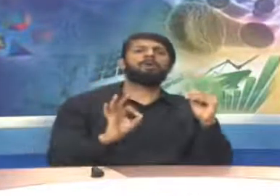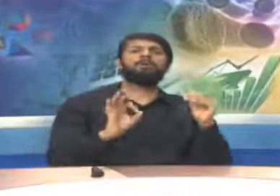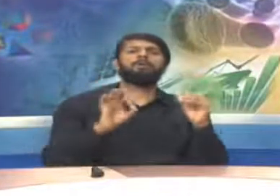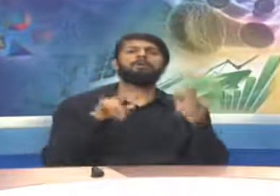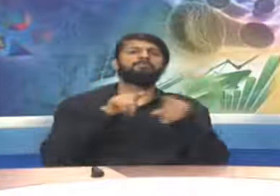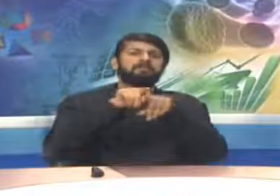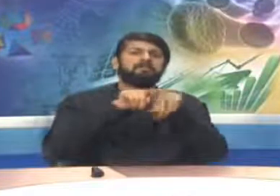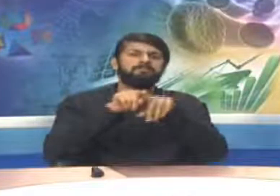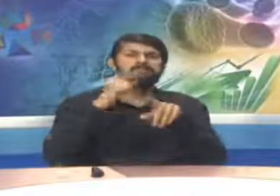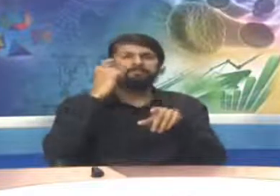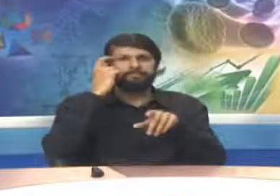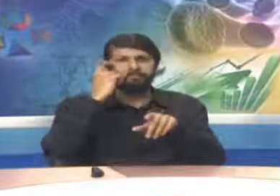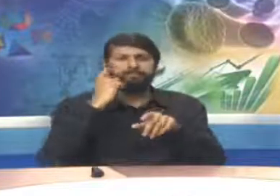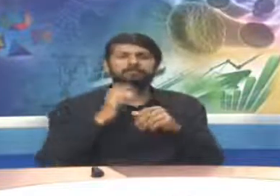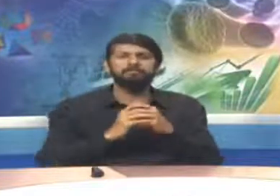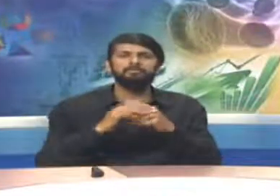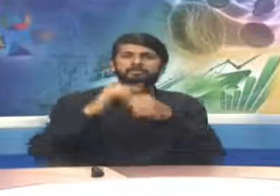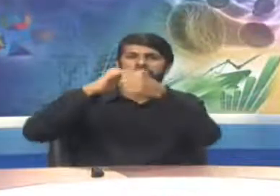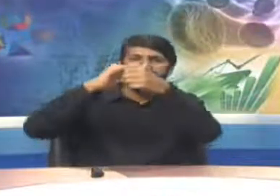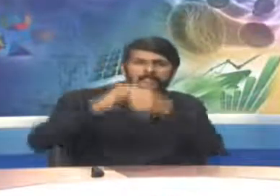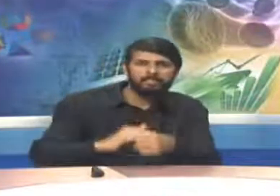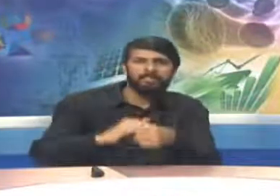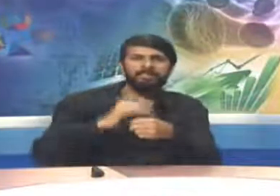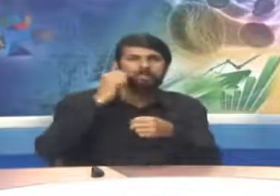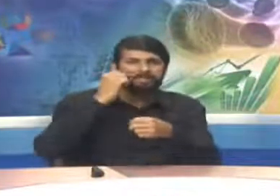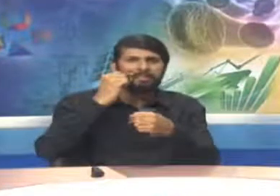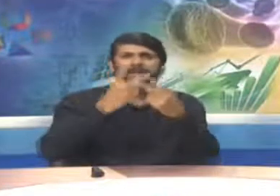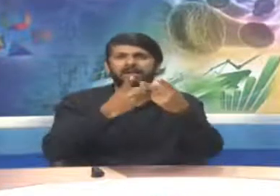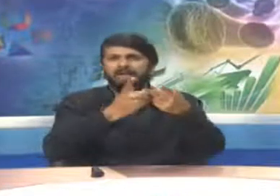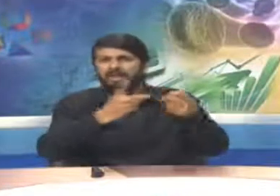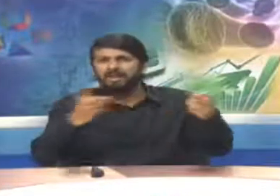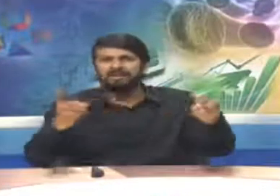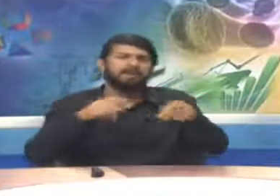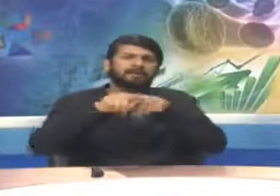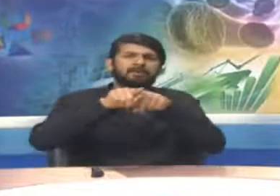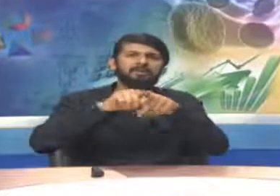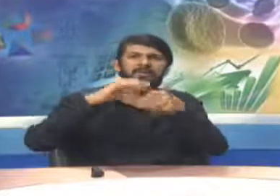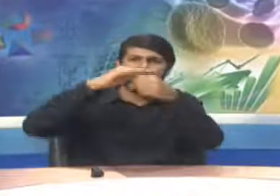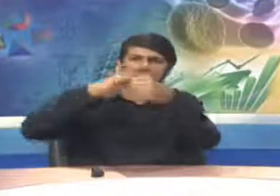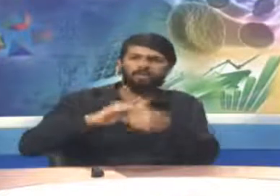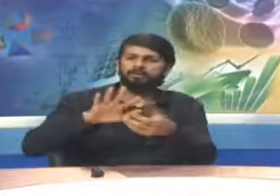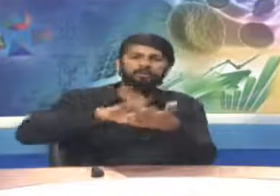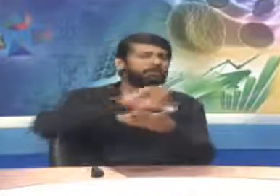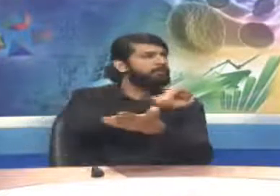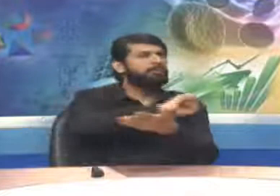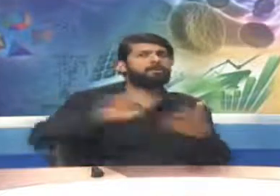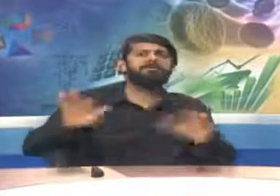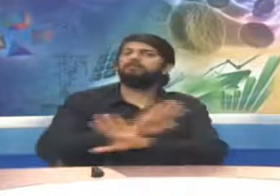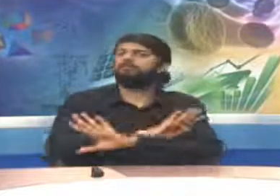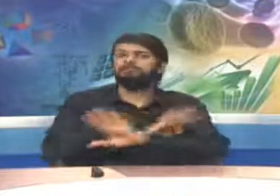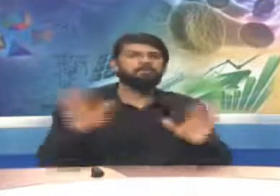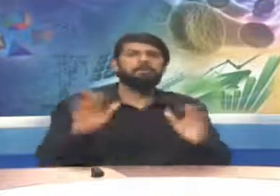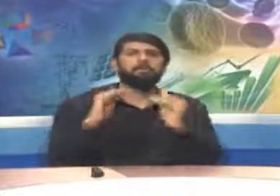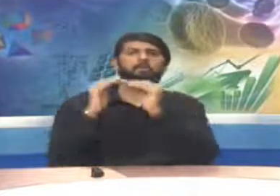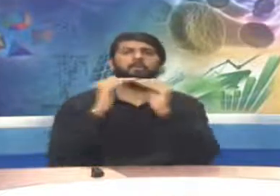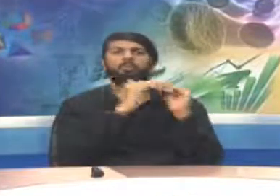equality. According to Gandhiji, is a society which rejects any